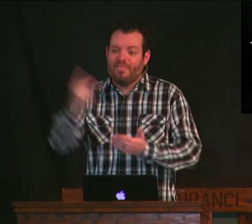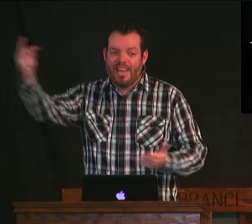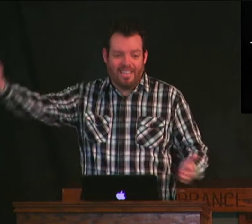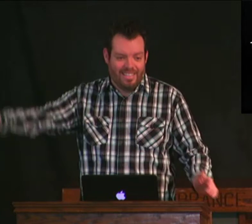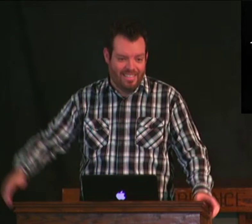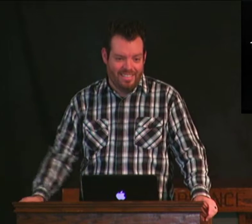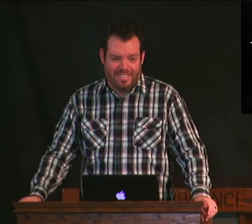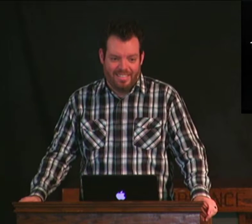fail.